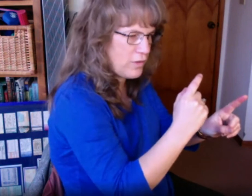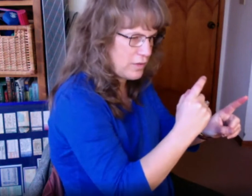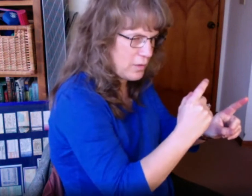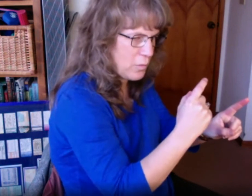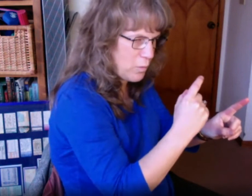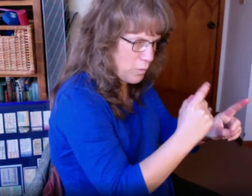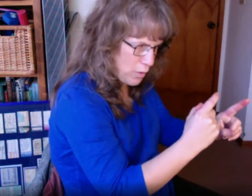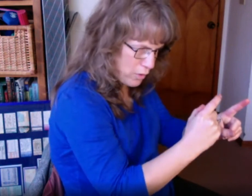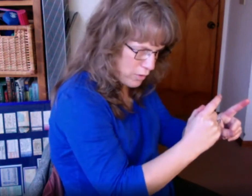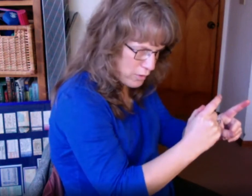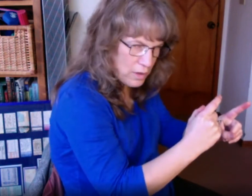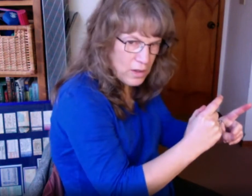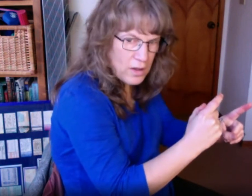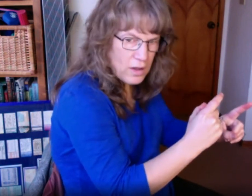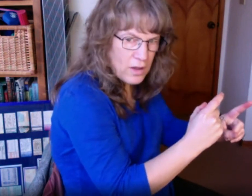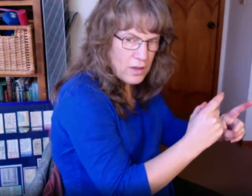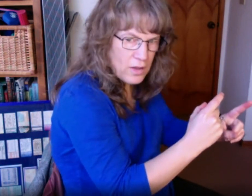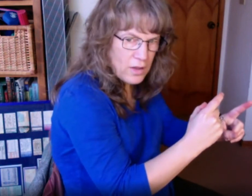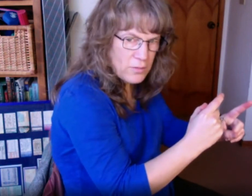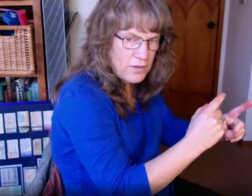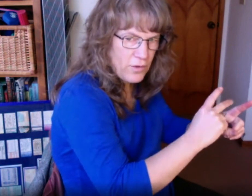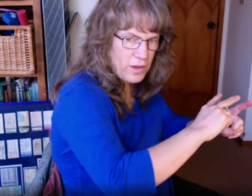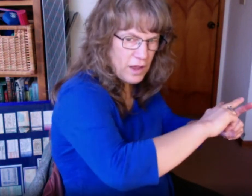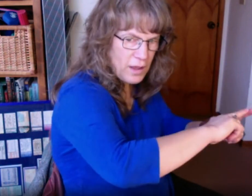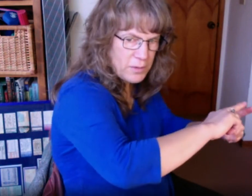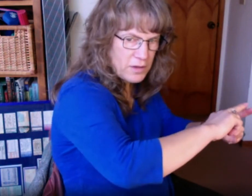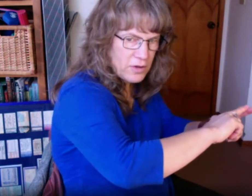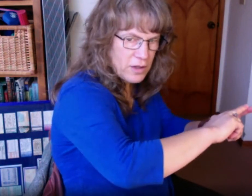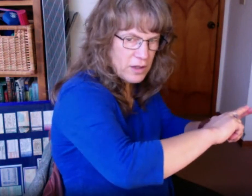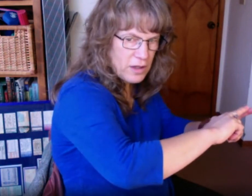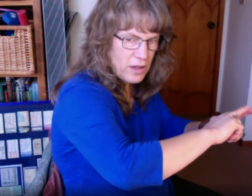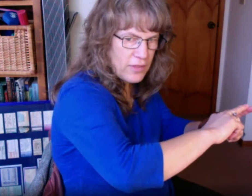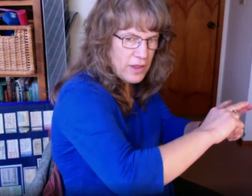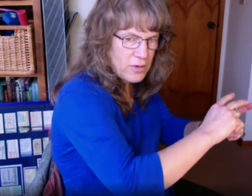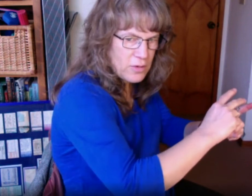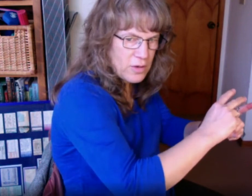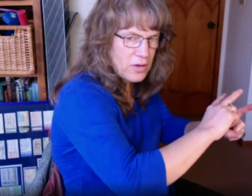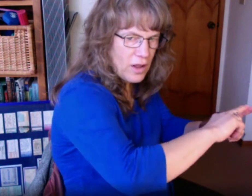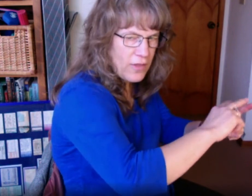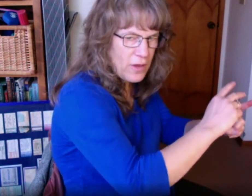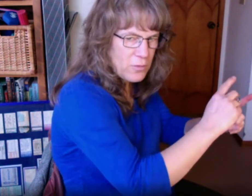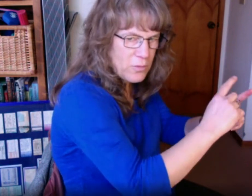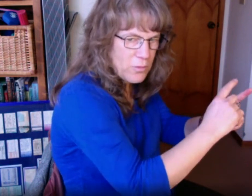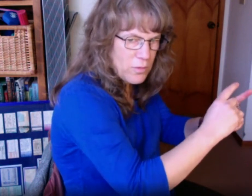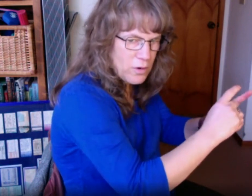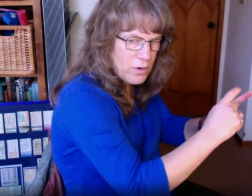did word, we did vocabulary, and then Word. word